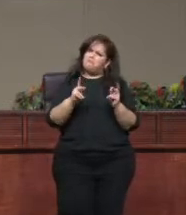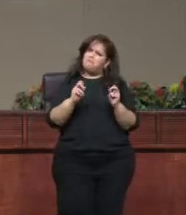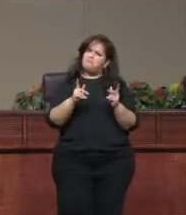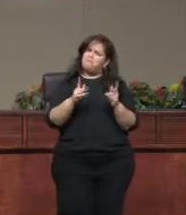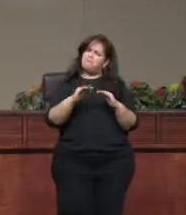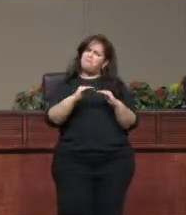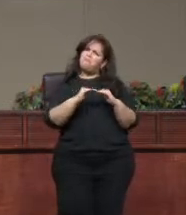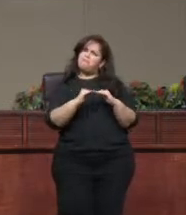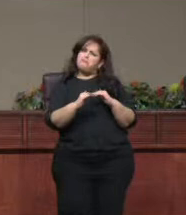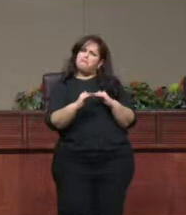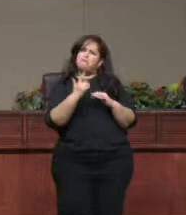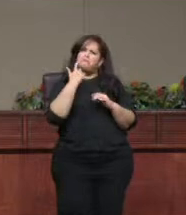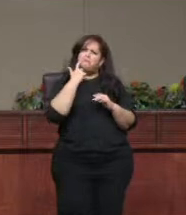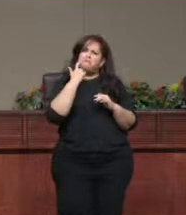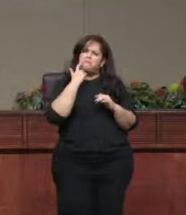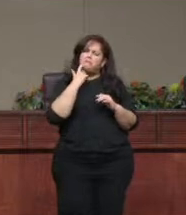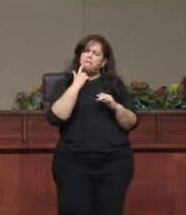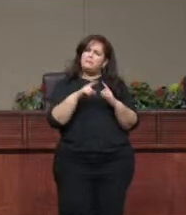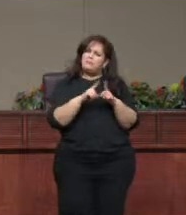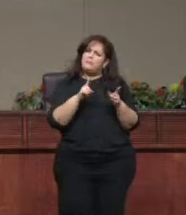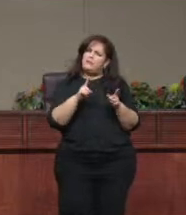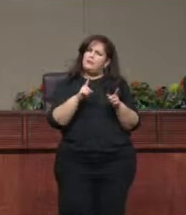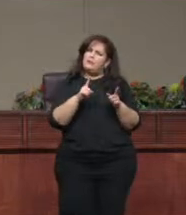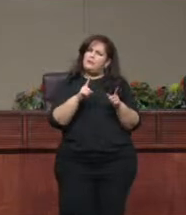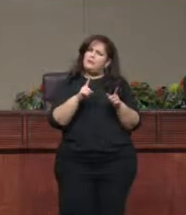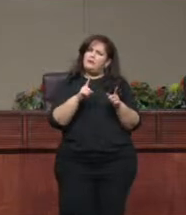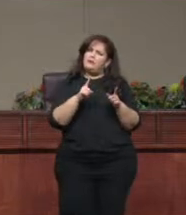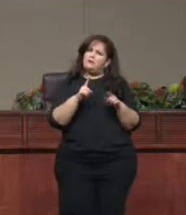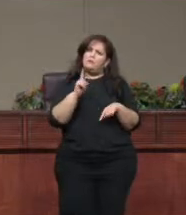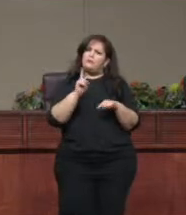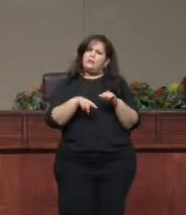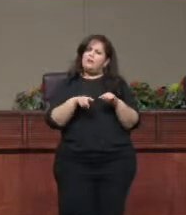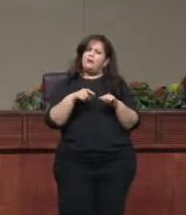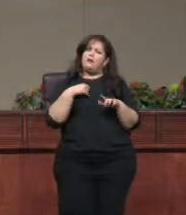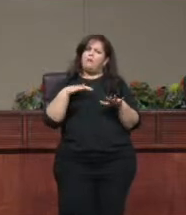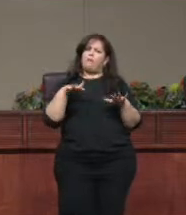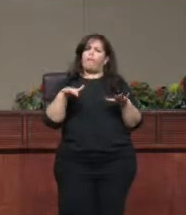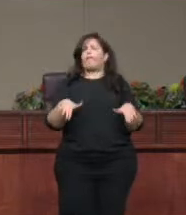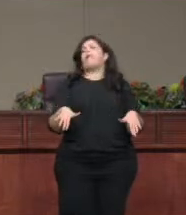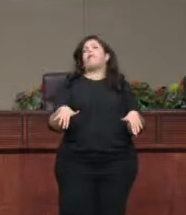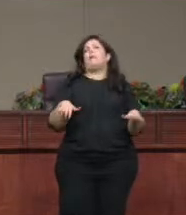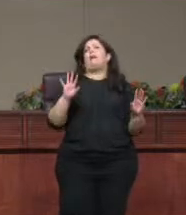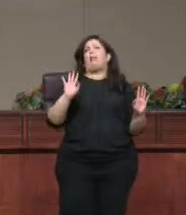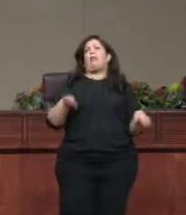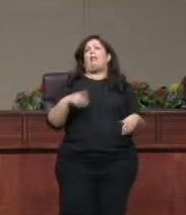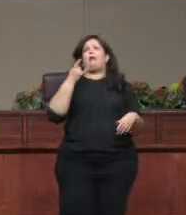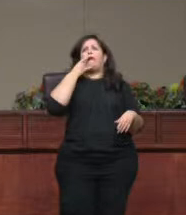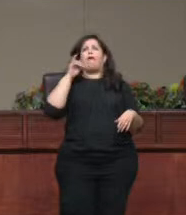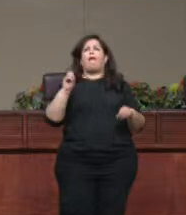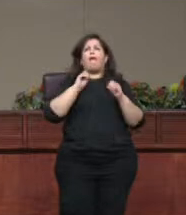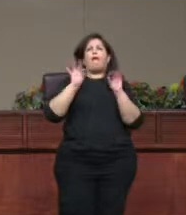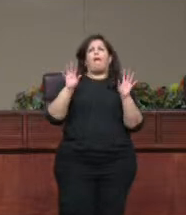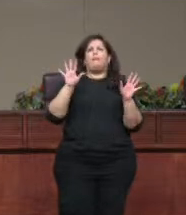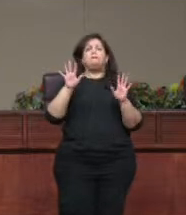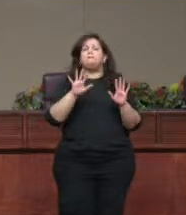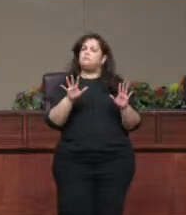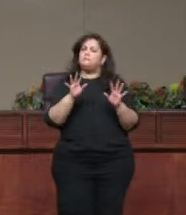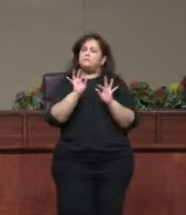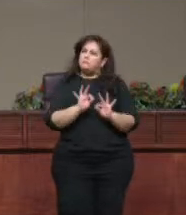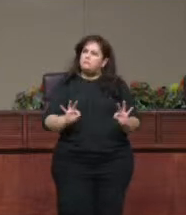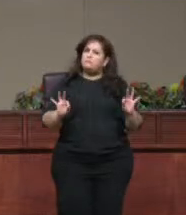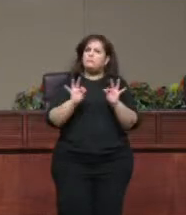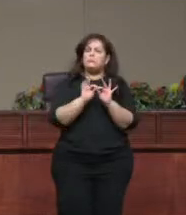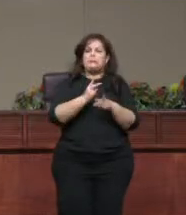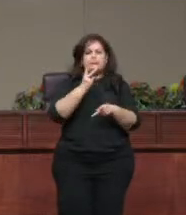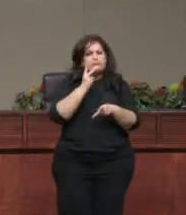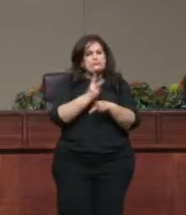most recently, we still can't let up from what we are doing and the focus that we have on reducing the spread of the virus